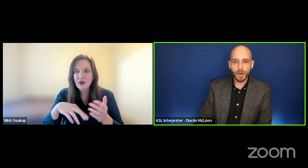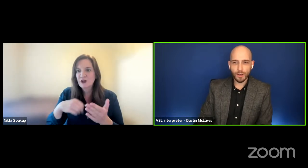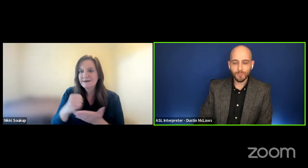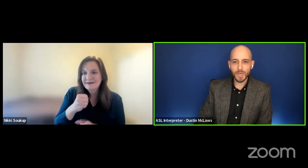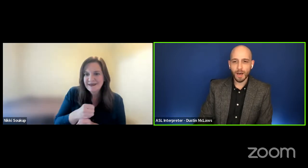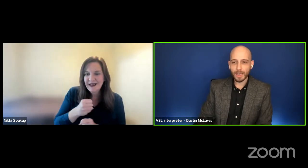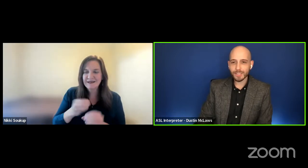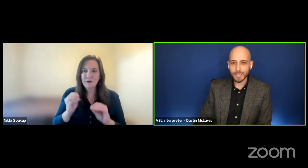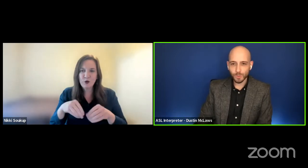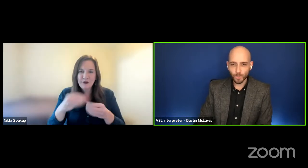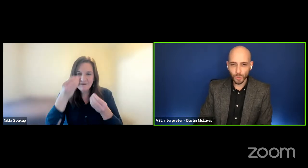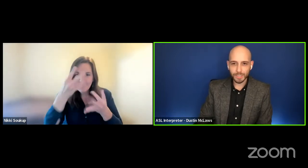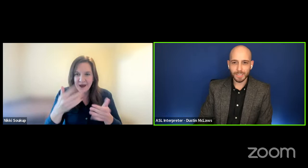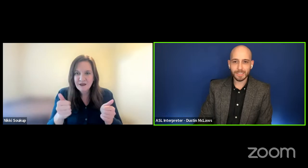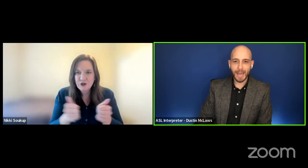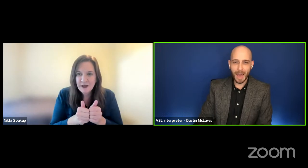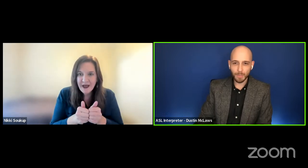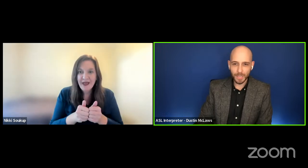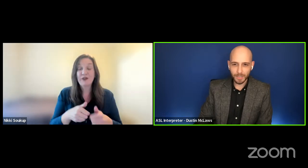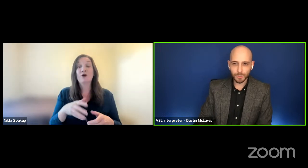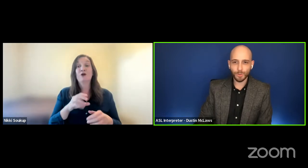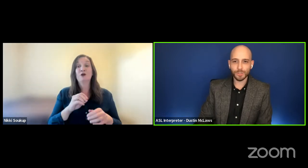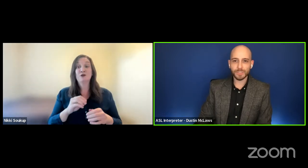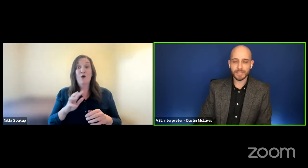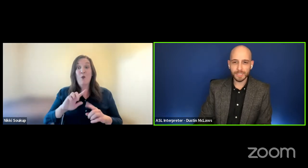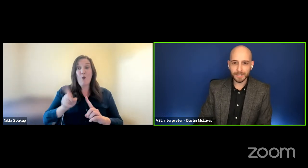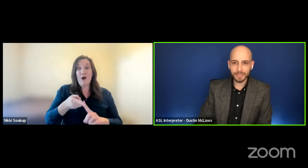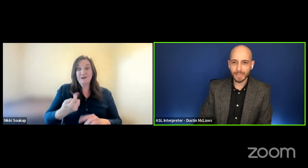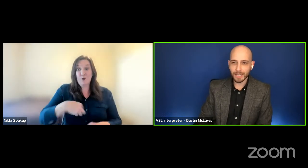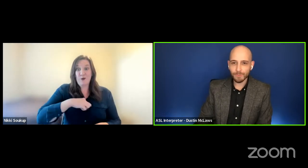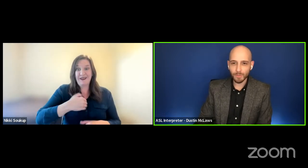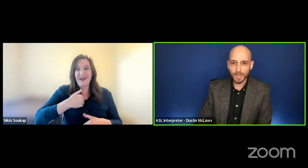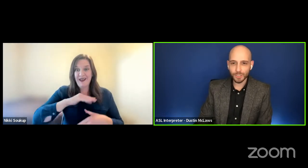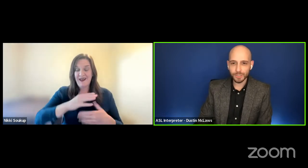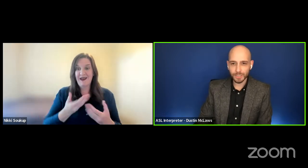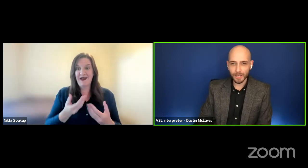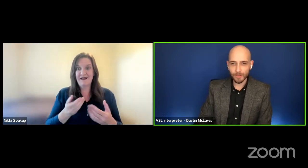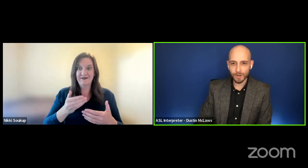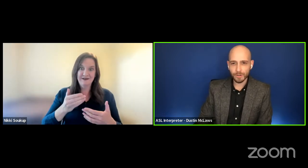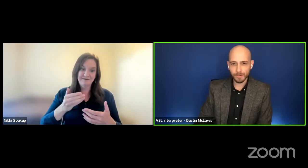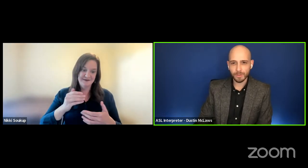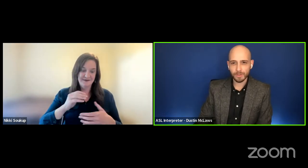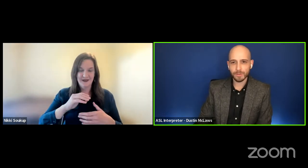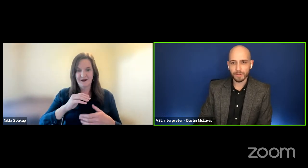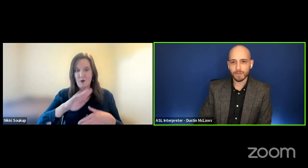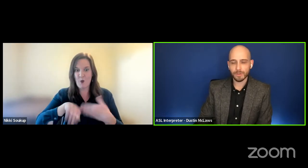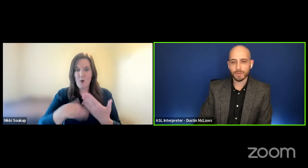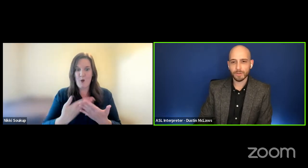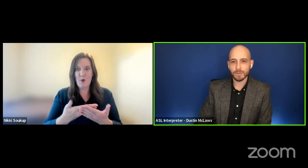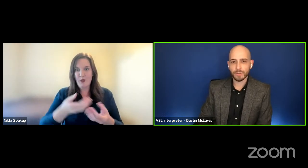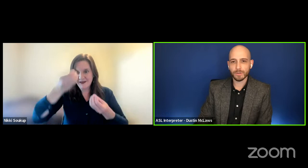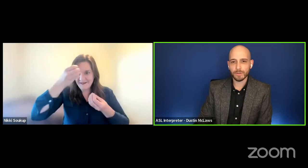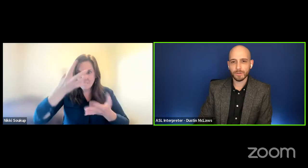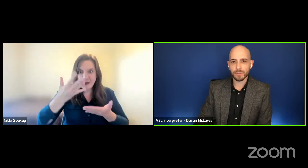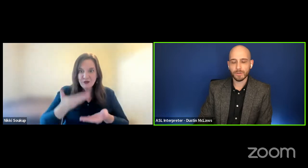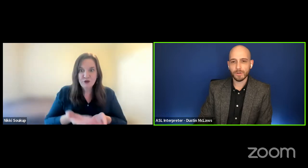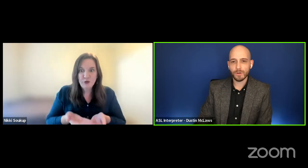There's a lot of behind the scenes work that's happening to put statistics and information together.